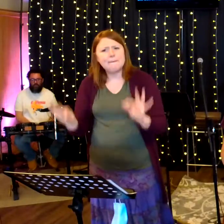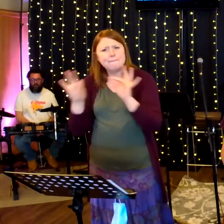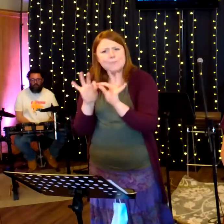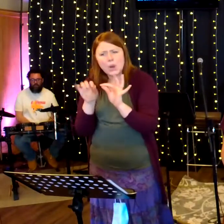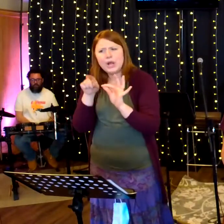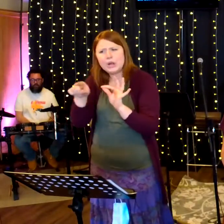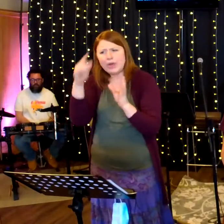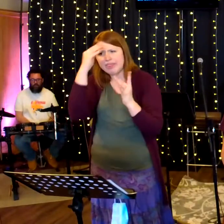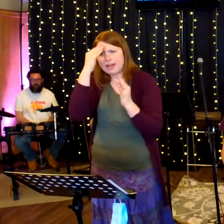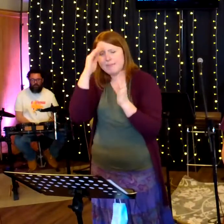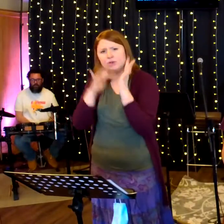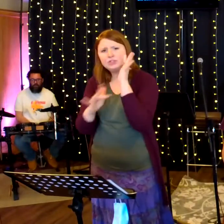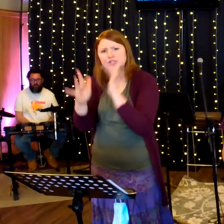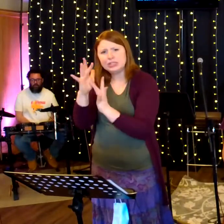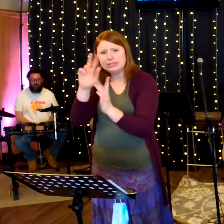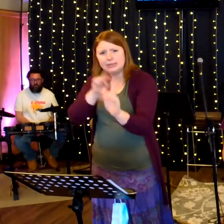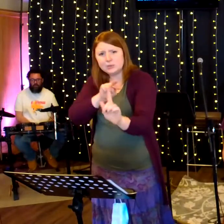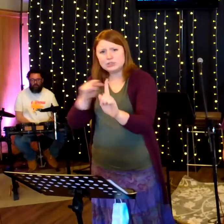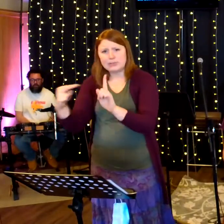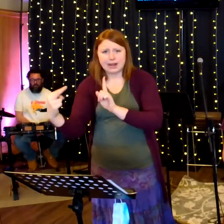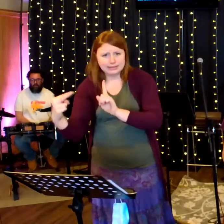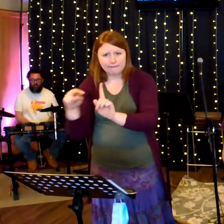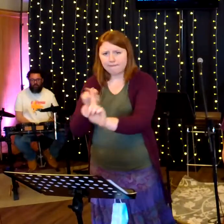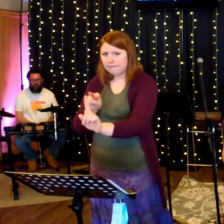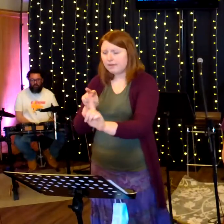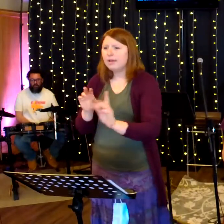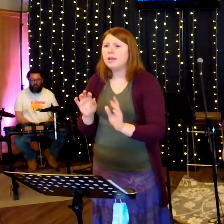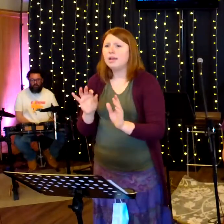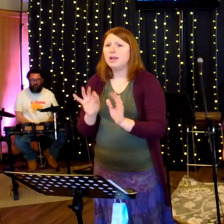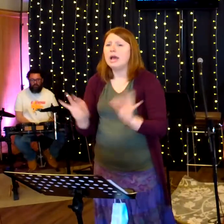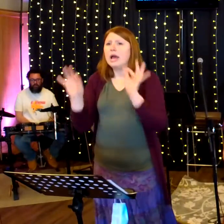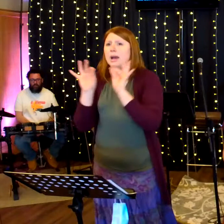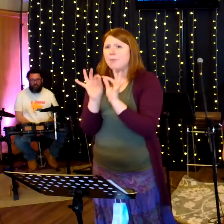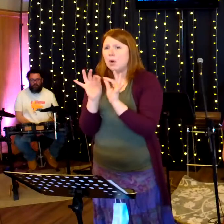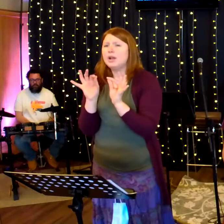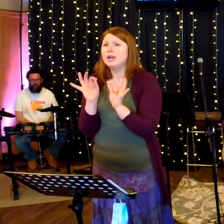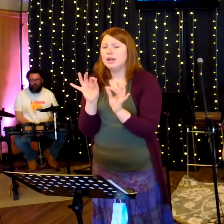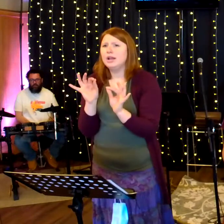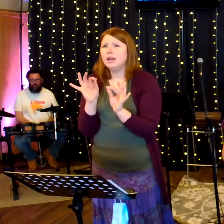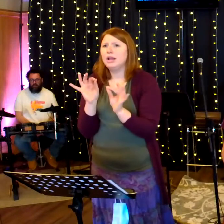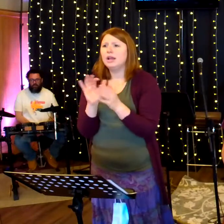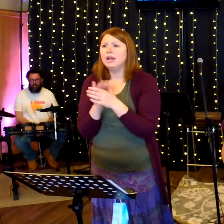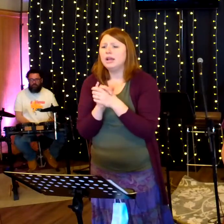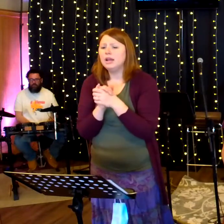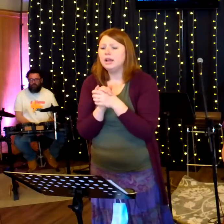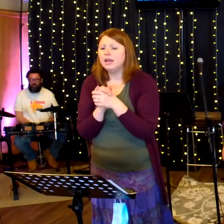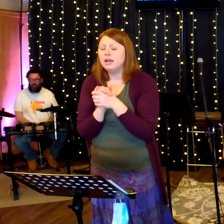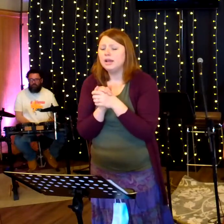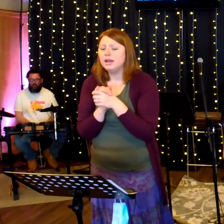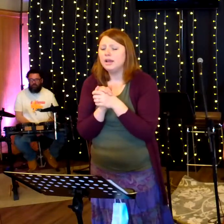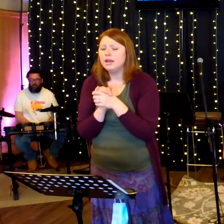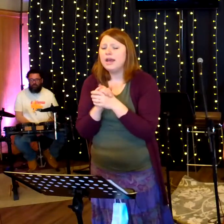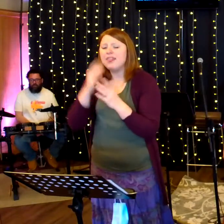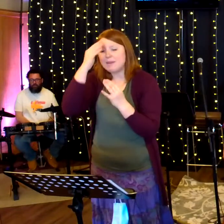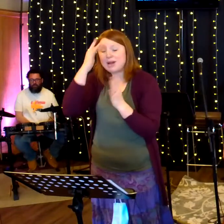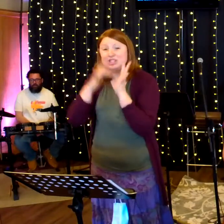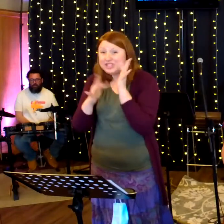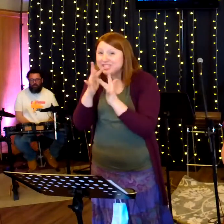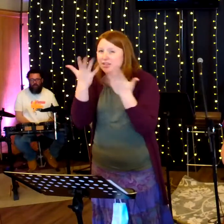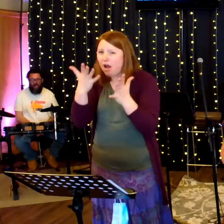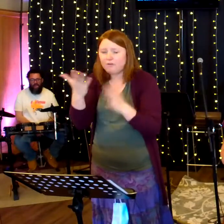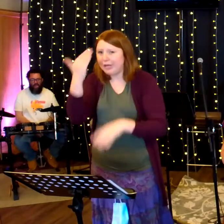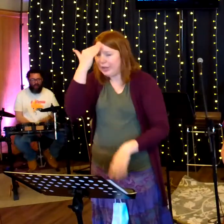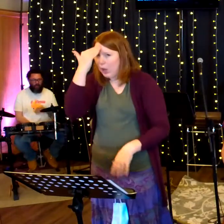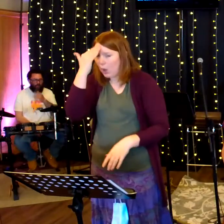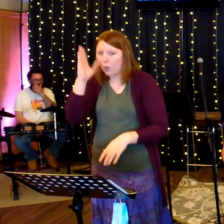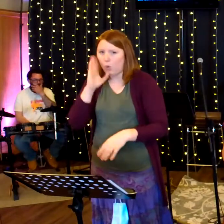from Jesus' perspective when we're talking about the whole Easter story is that he knew. He